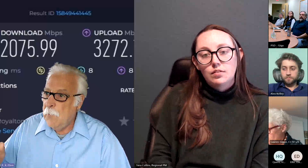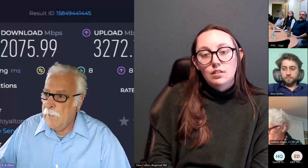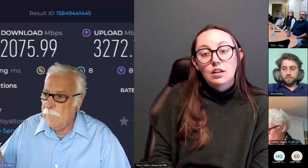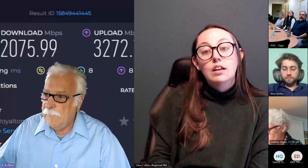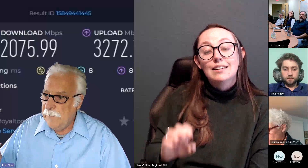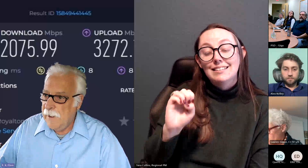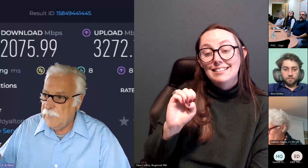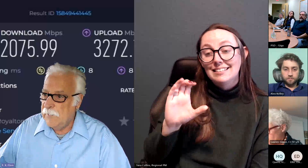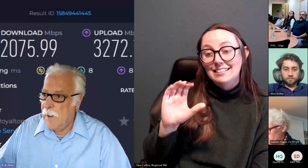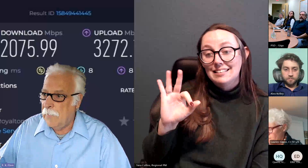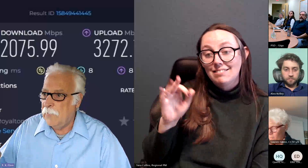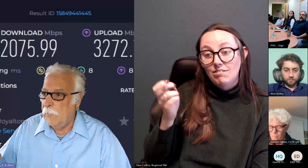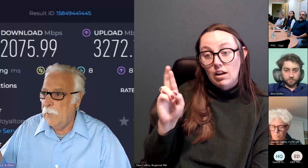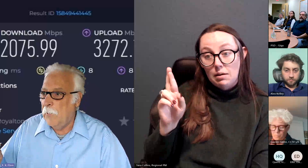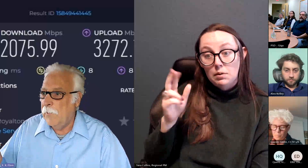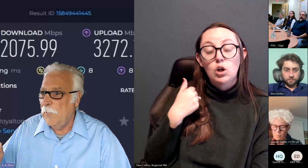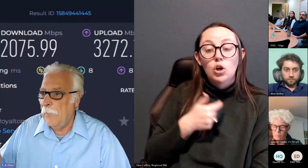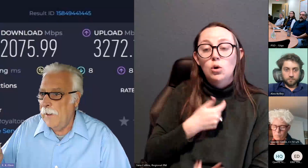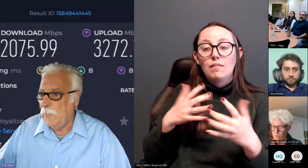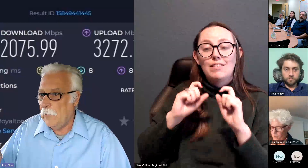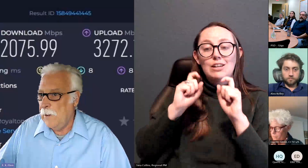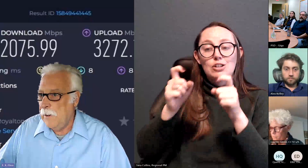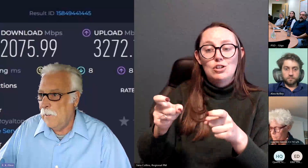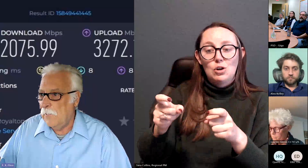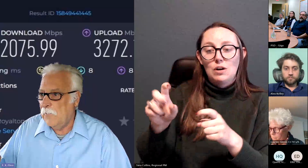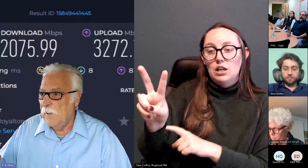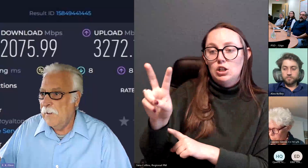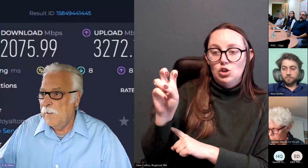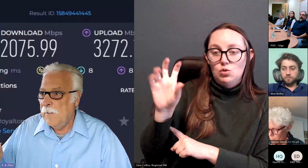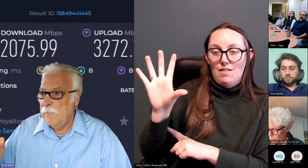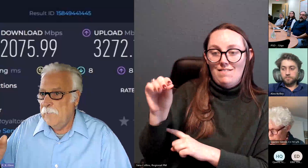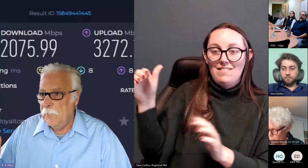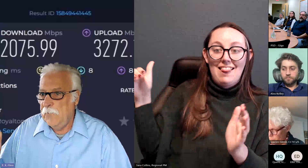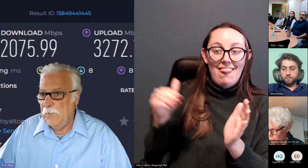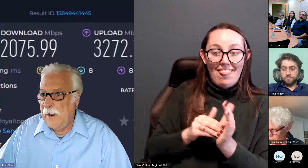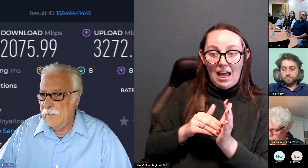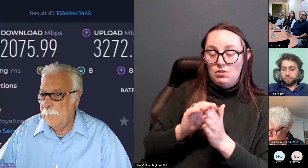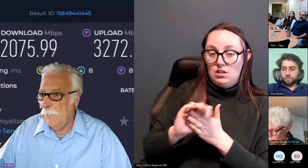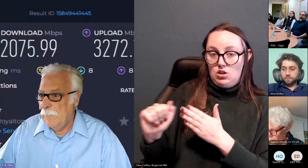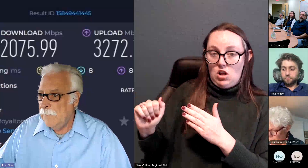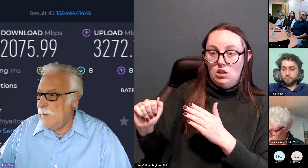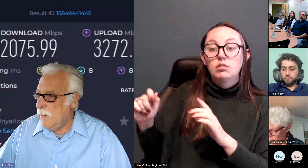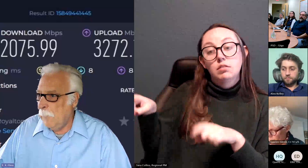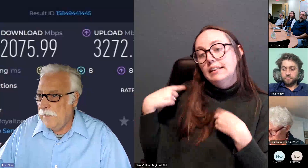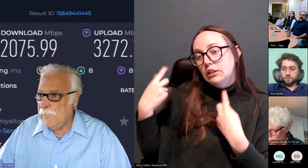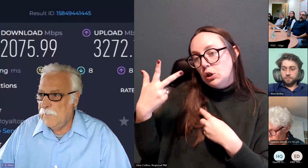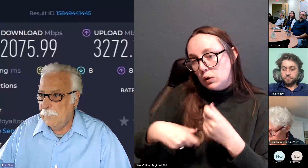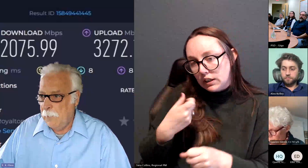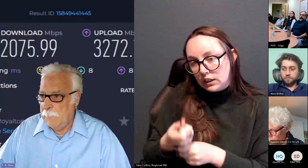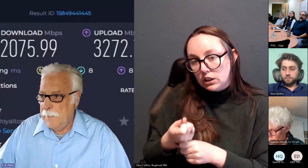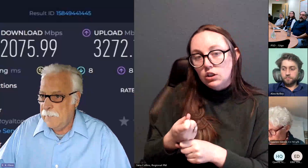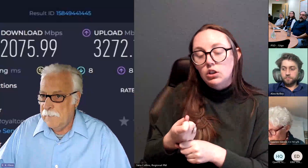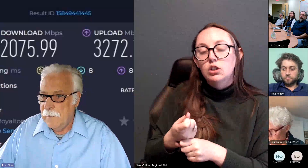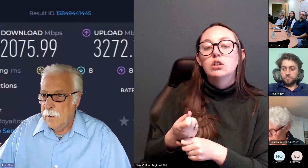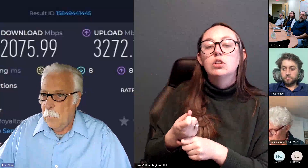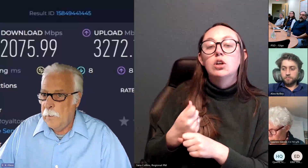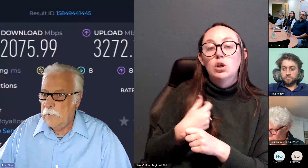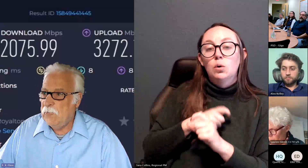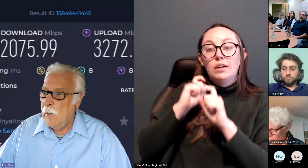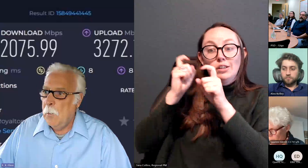donated $250,000 over the course of the last 3 years to stand up equal access to